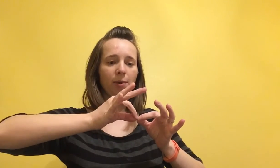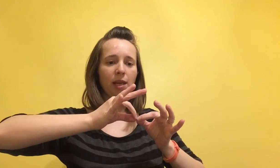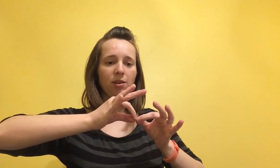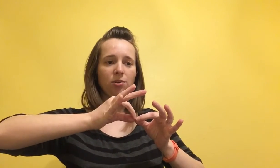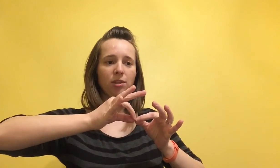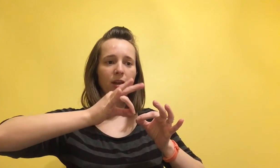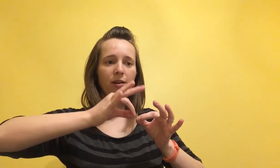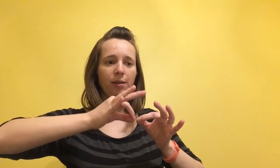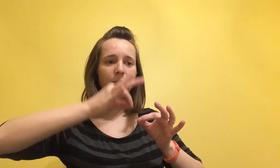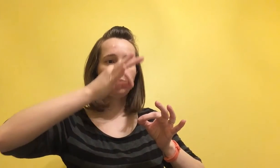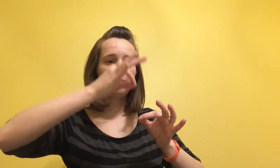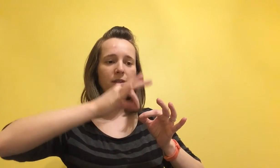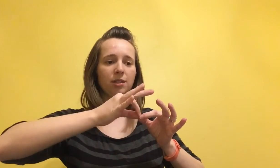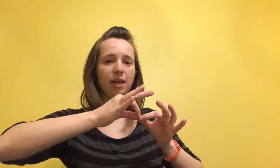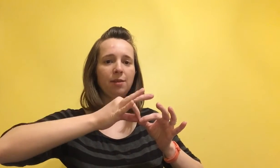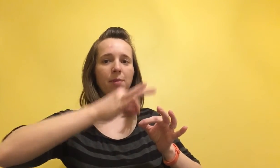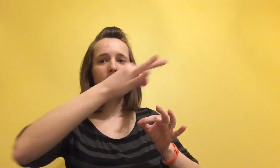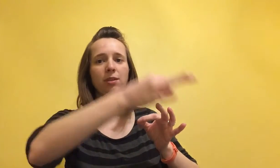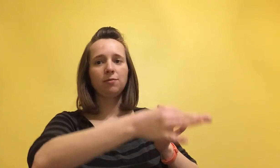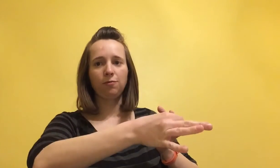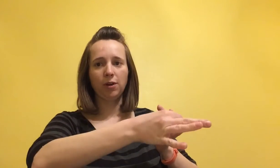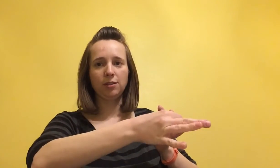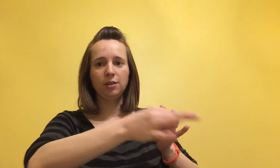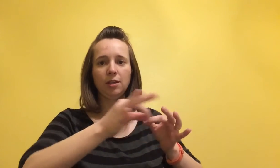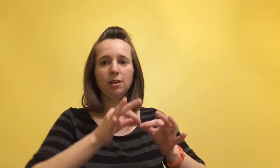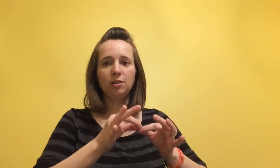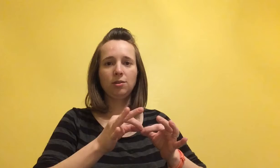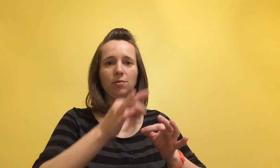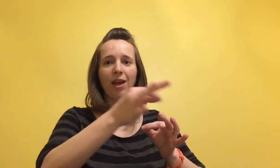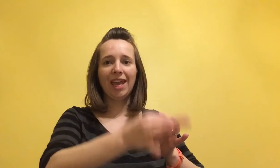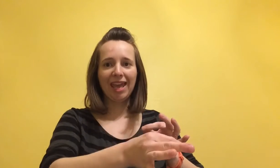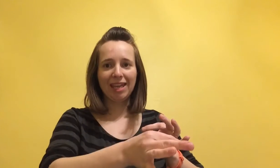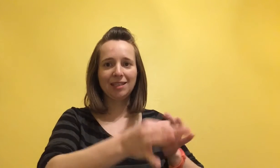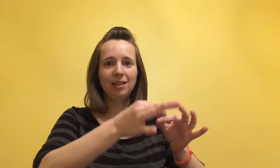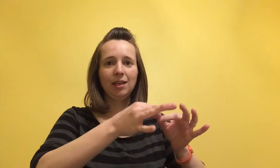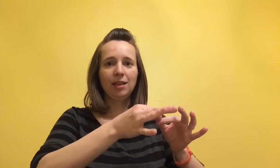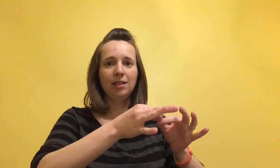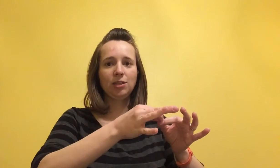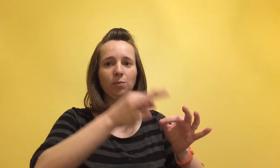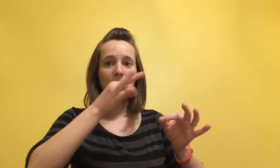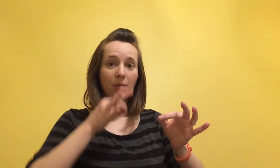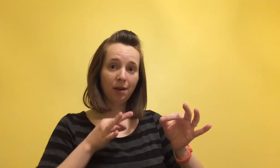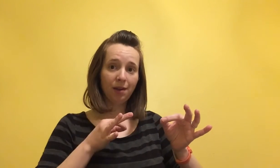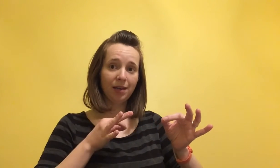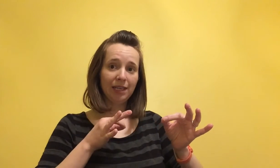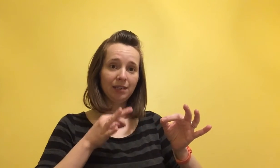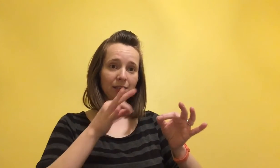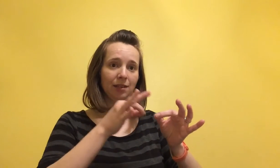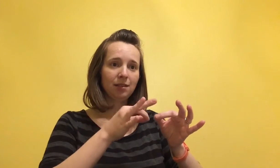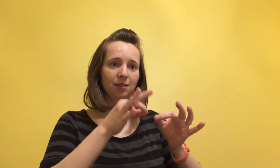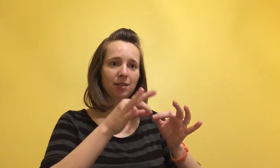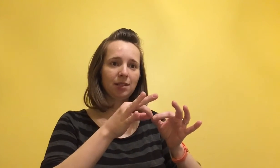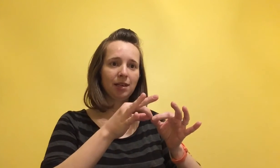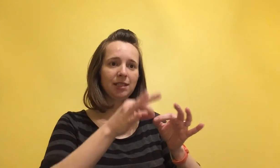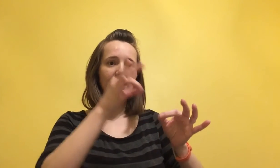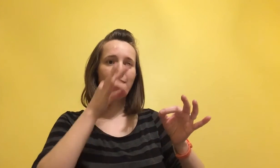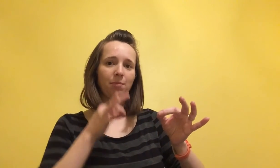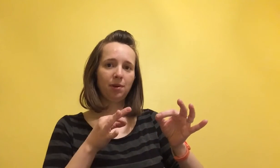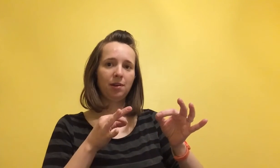hand, you just kind of like, just kind of bounce it in front to ahead. This will be behind, so this is kind of setting it